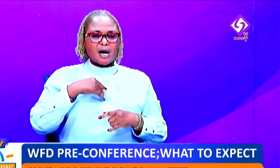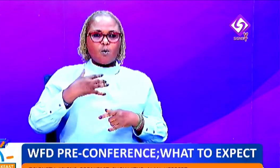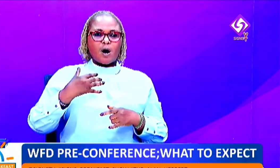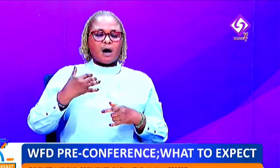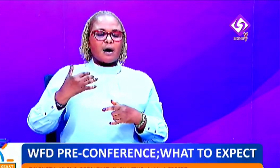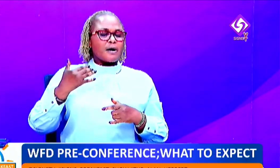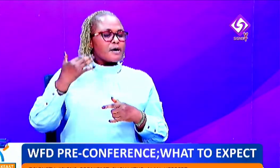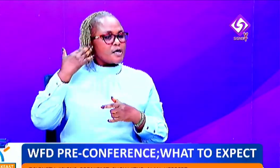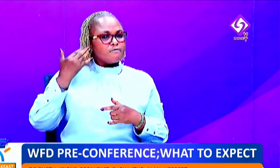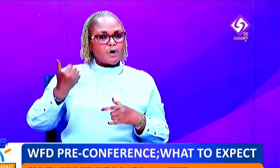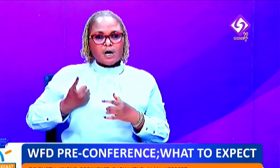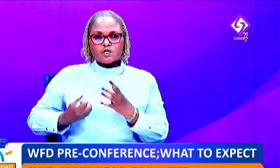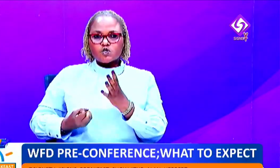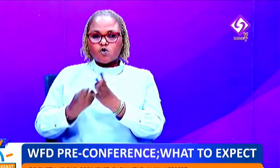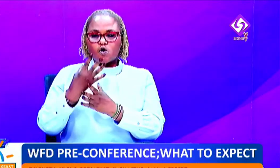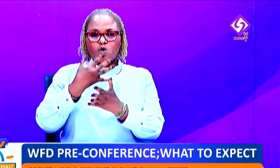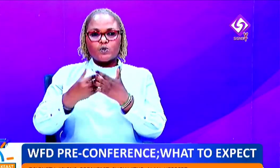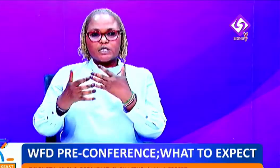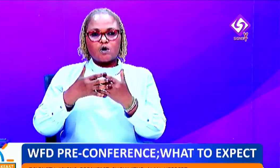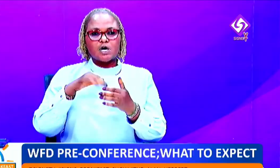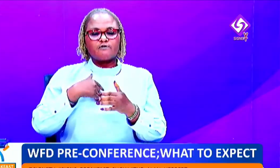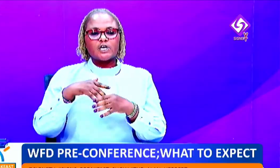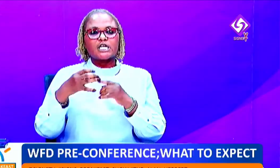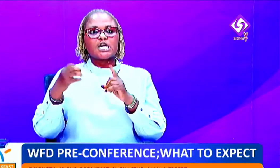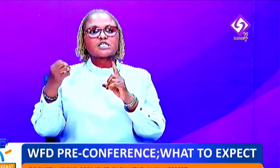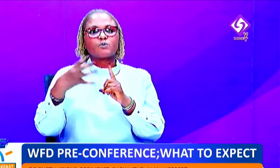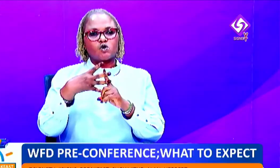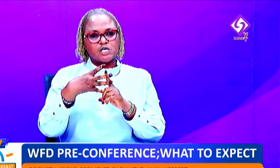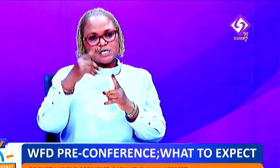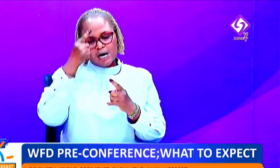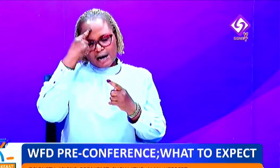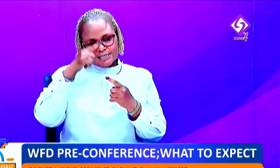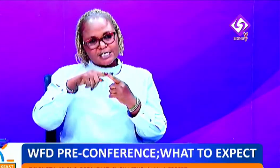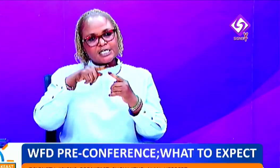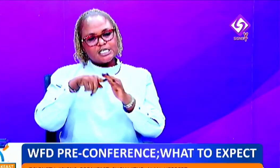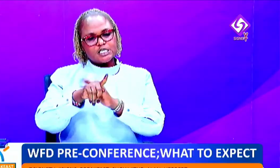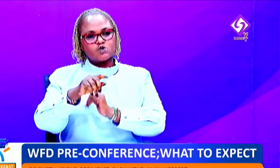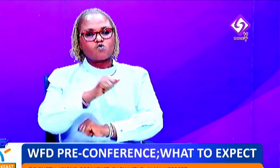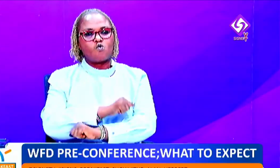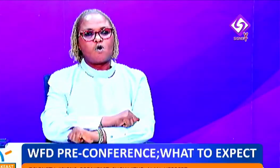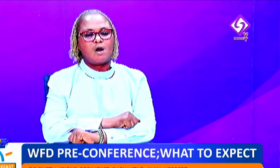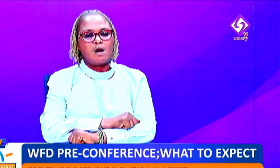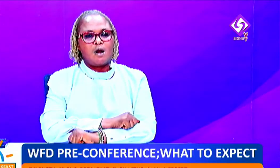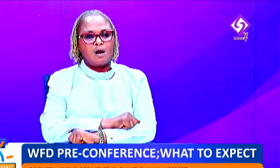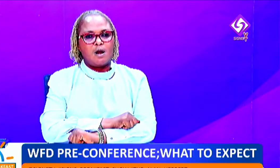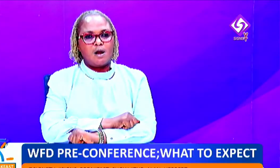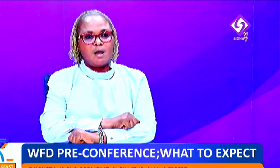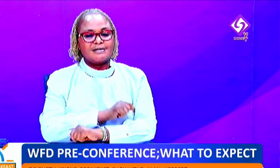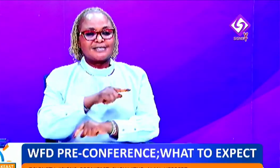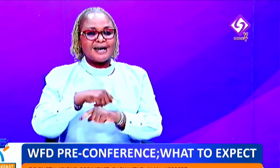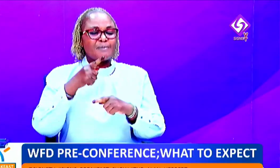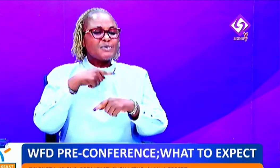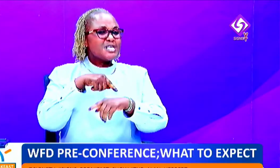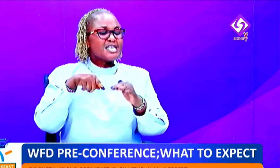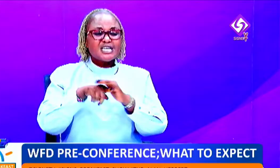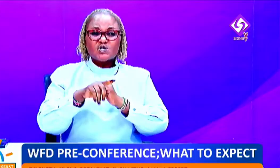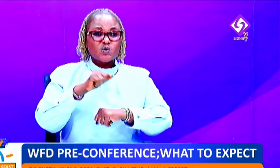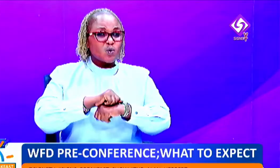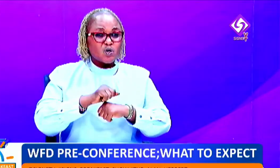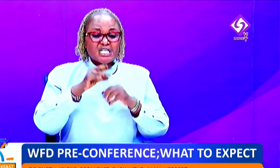risks of life, they need to be sheltered, they need to be protected. So you would find that the girl child, particularly a deaf girl, will grow up without